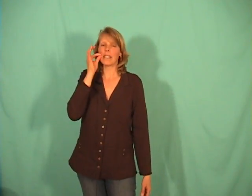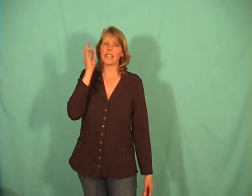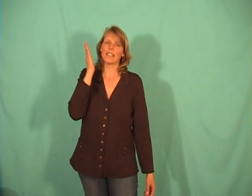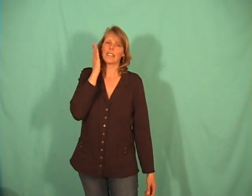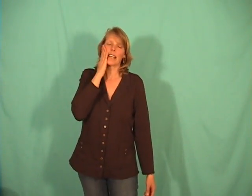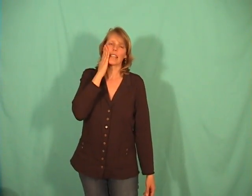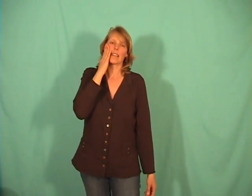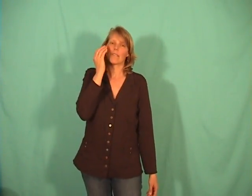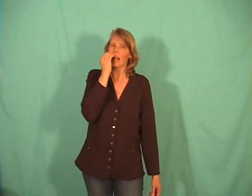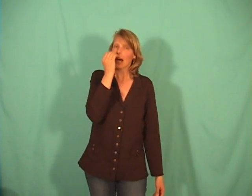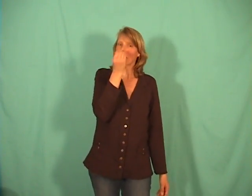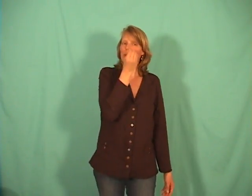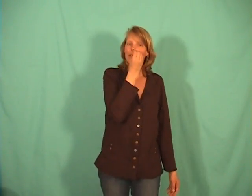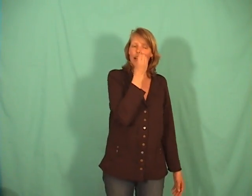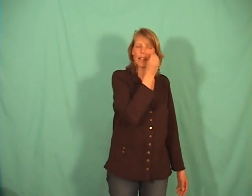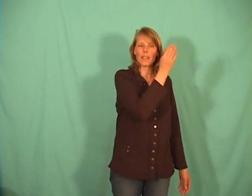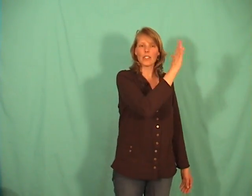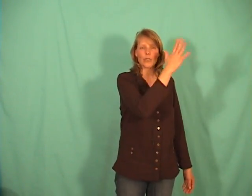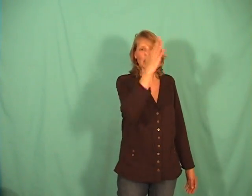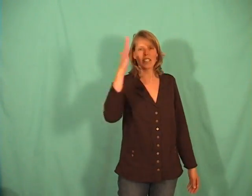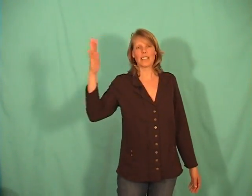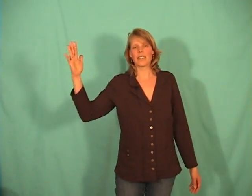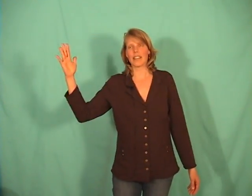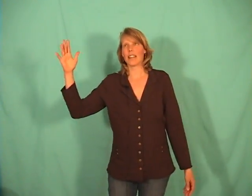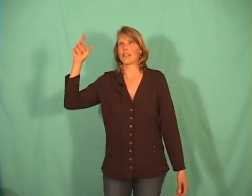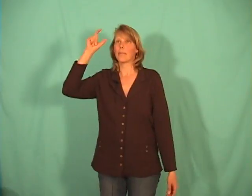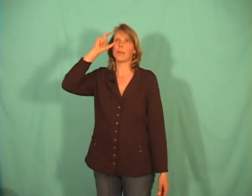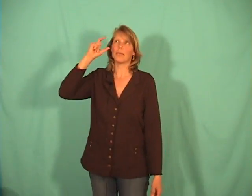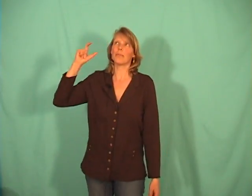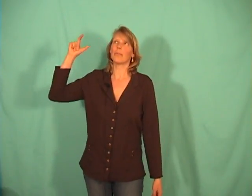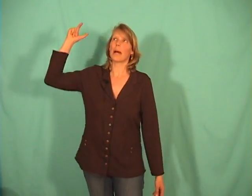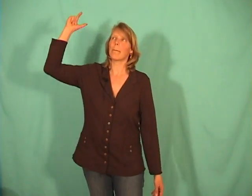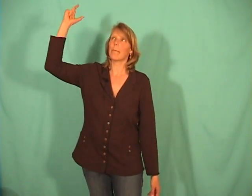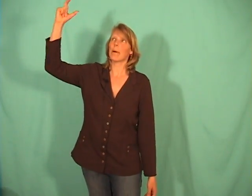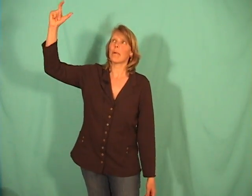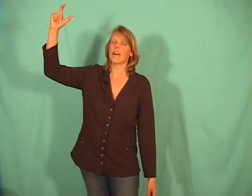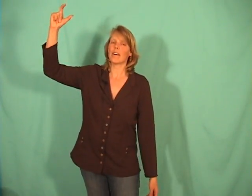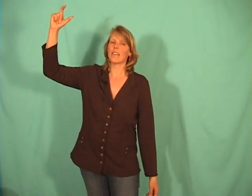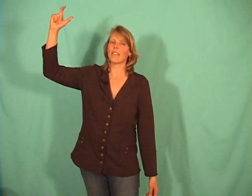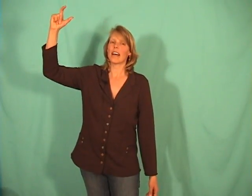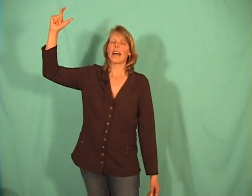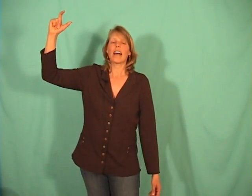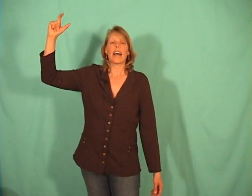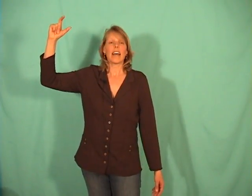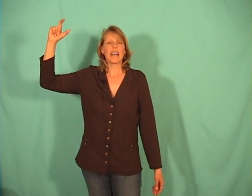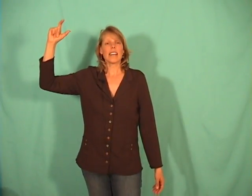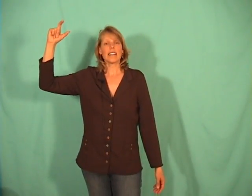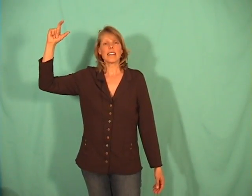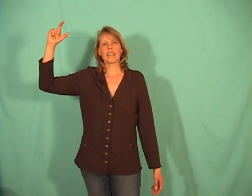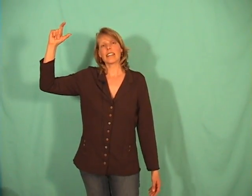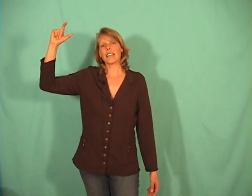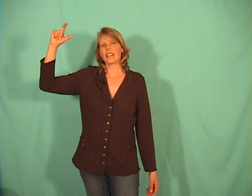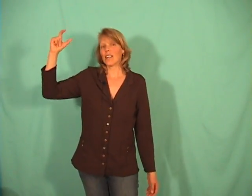bees and the flowers and the trees and the moon up above and a thing